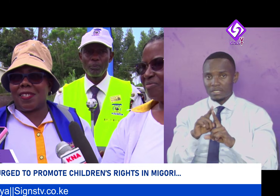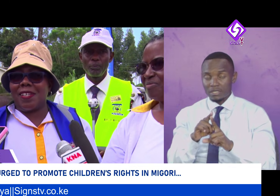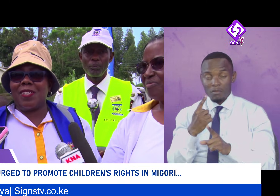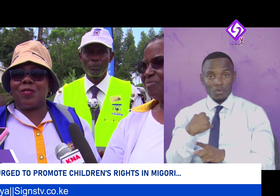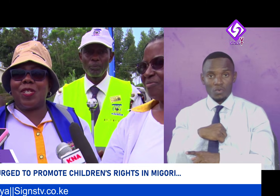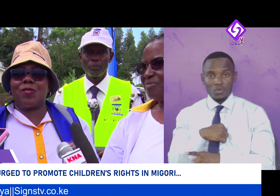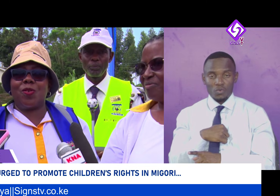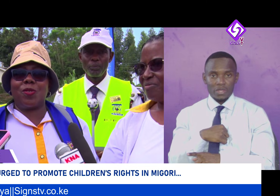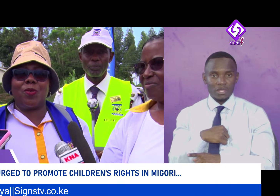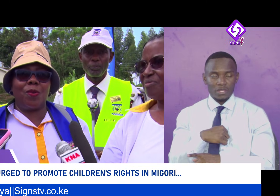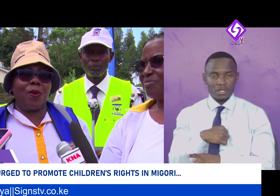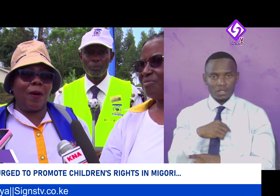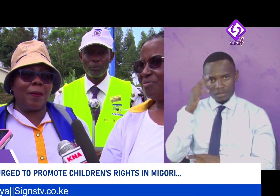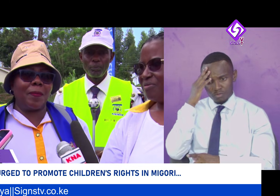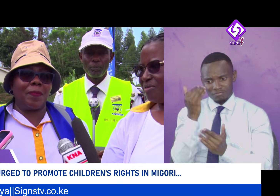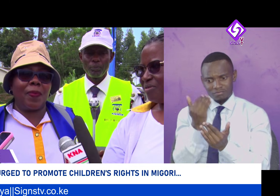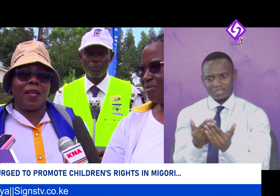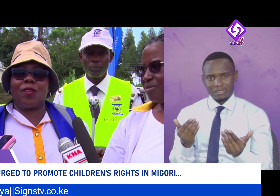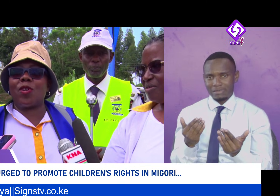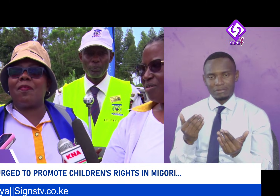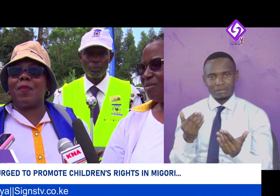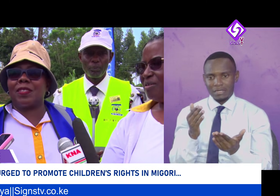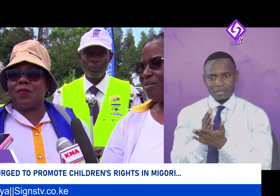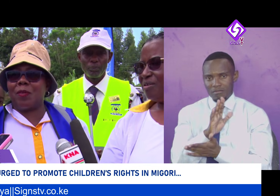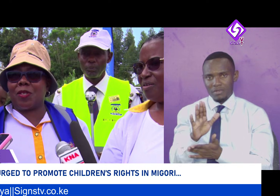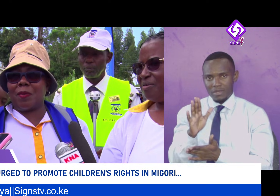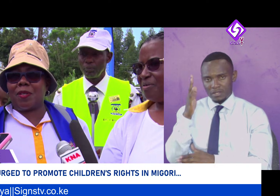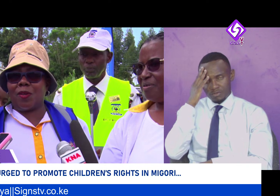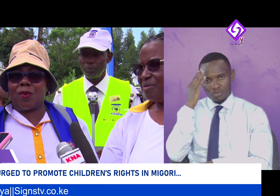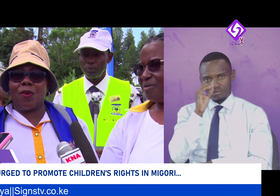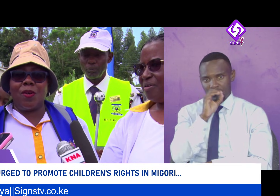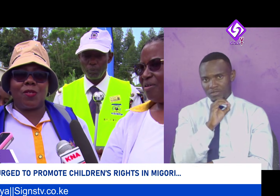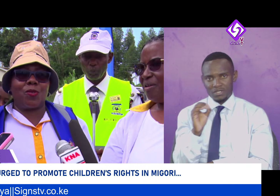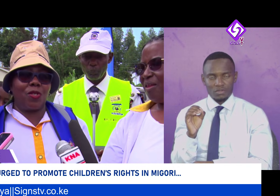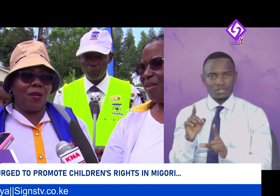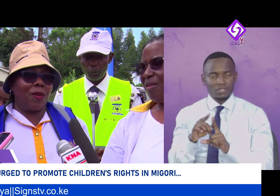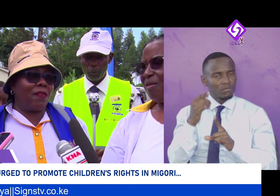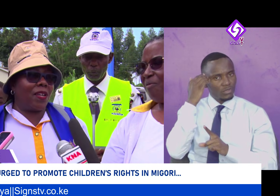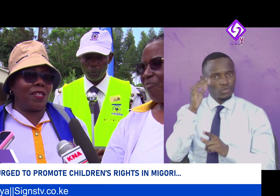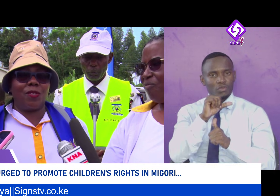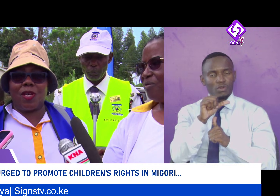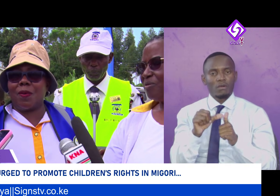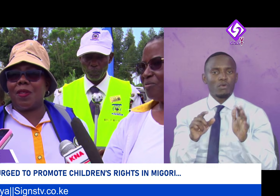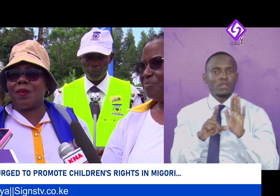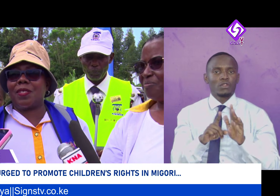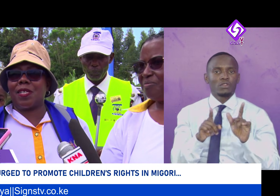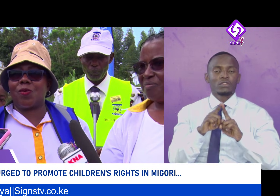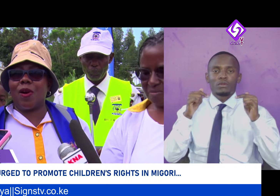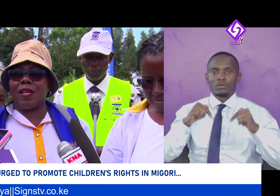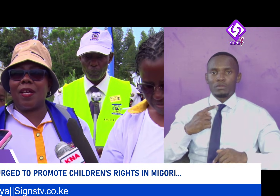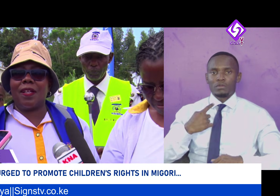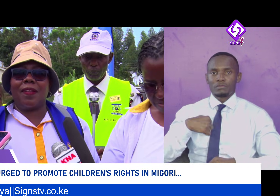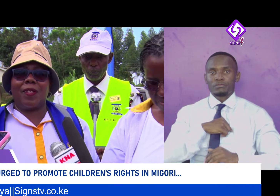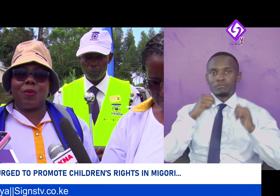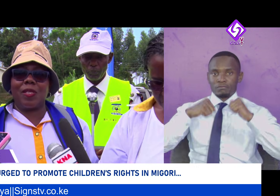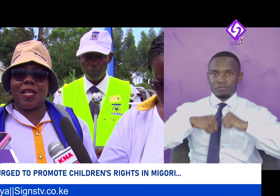rights. Children do not know, they don't have much information about the law. So today we have agreed together with the teachers who